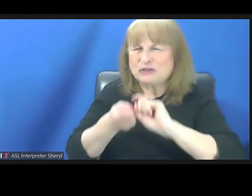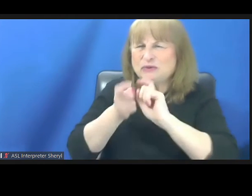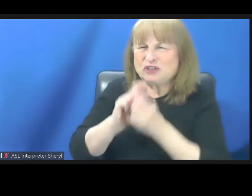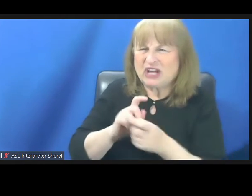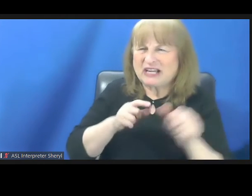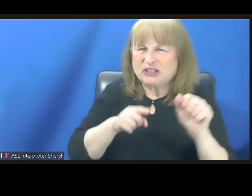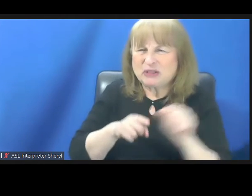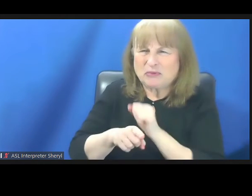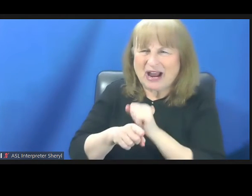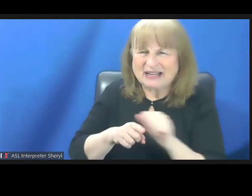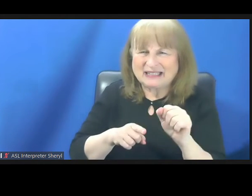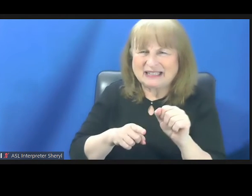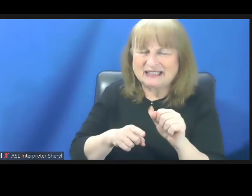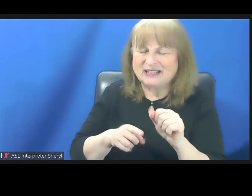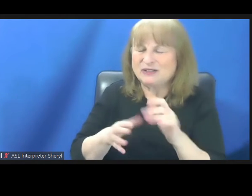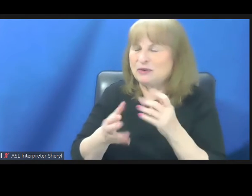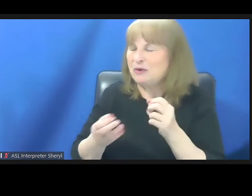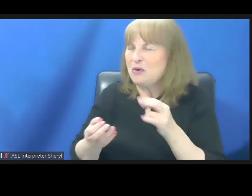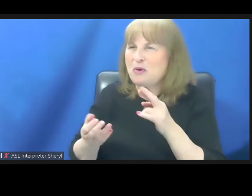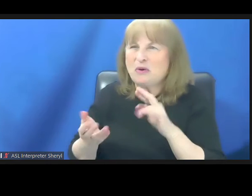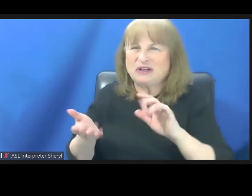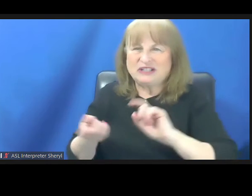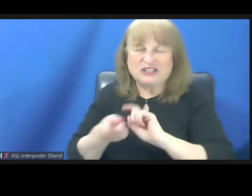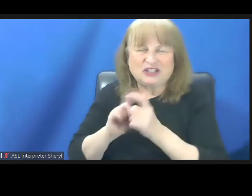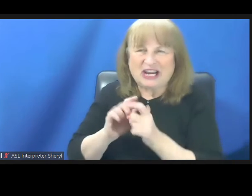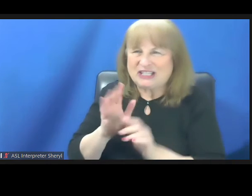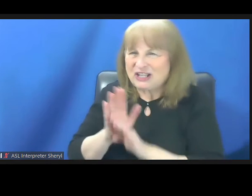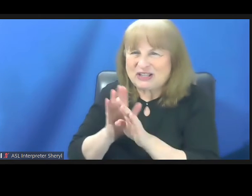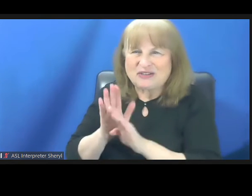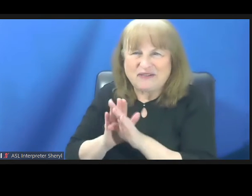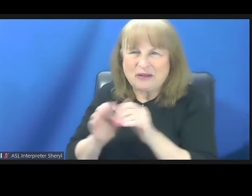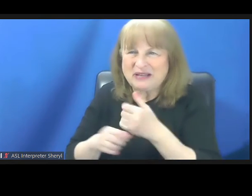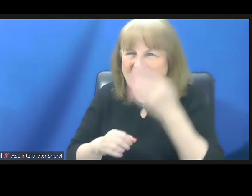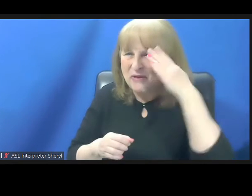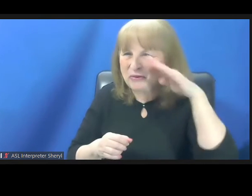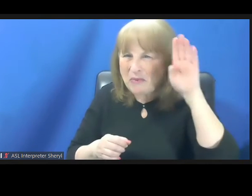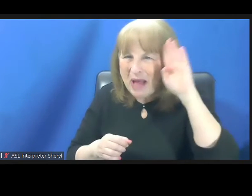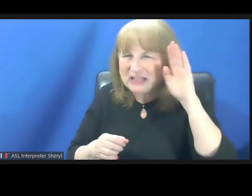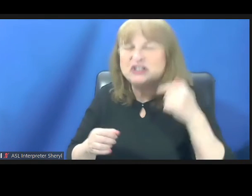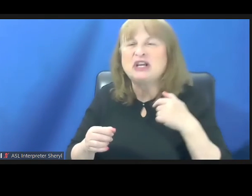changing practices in film or changing developments in anthropology.